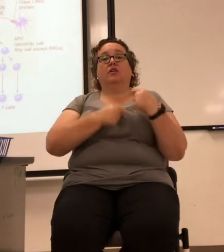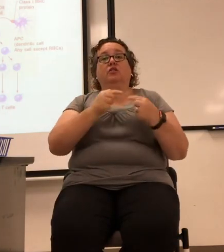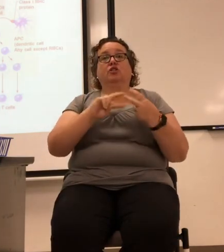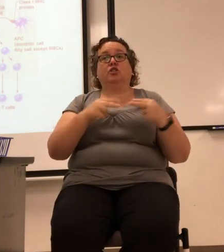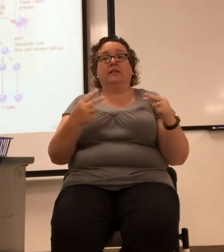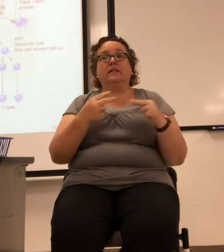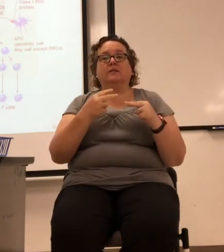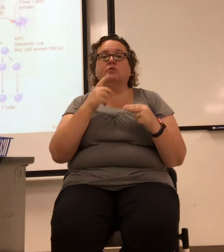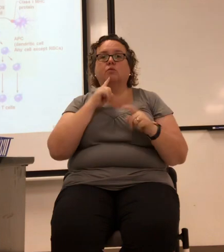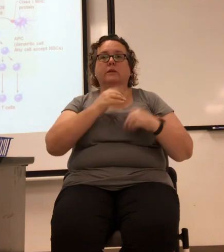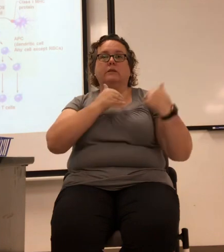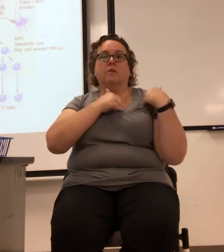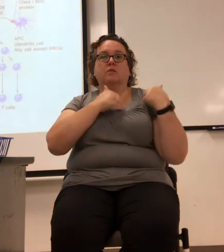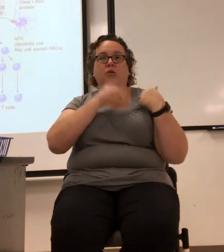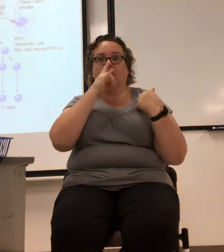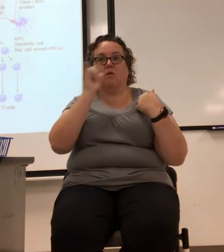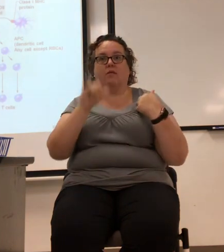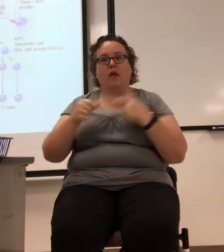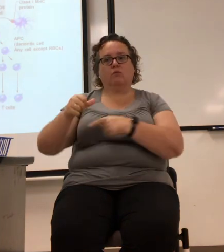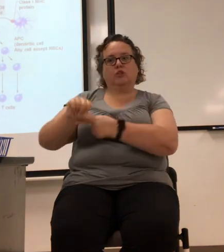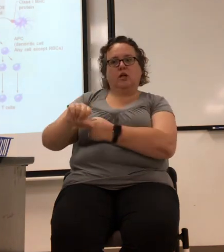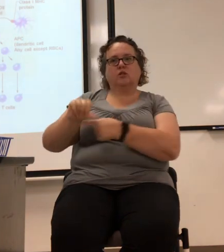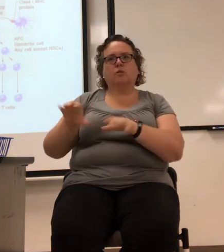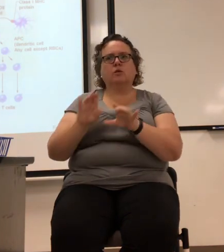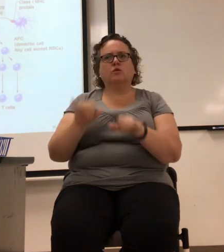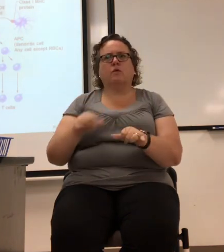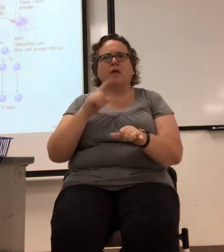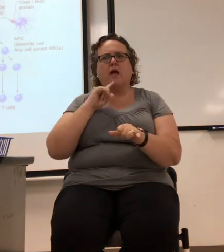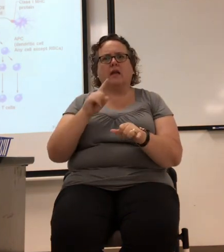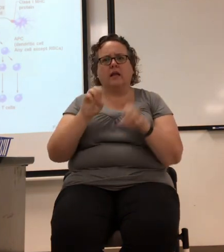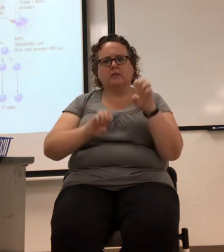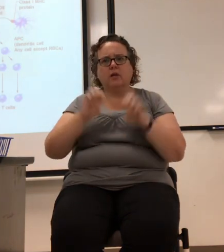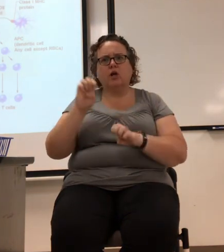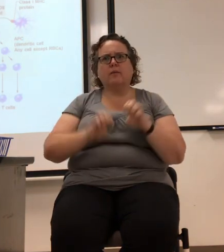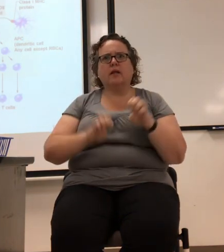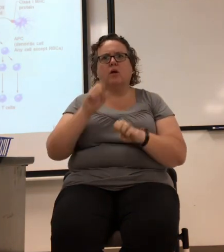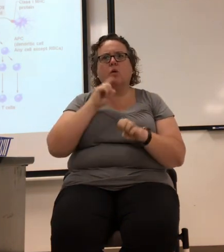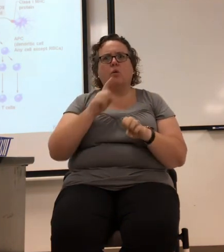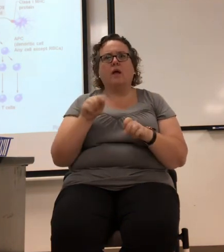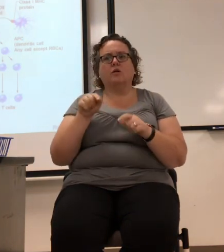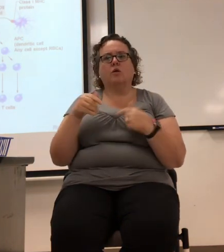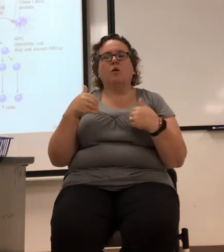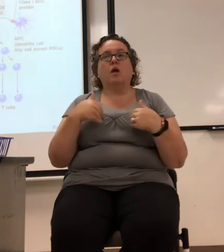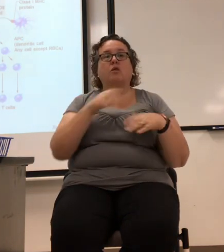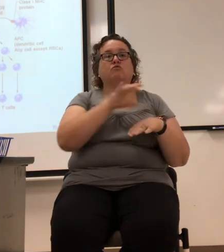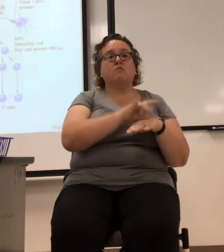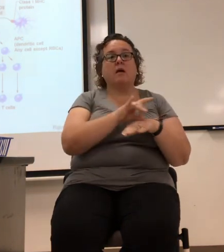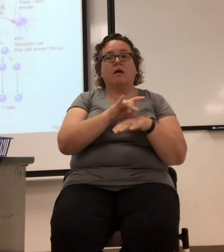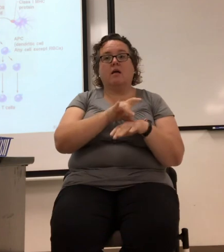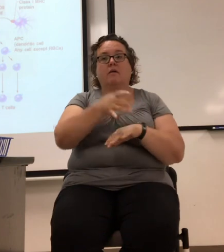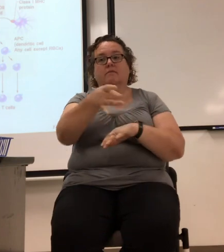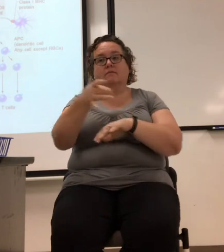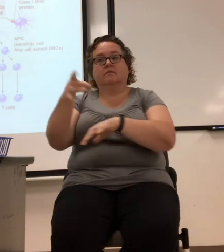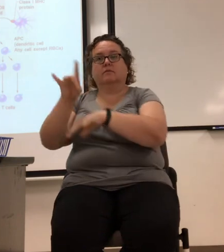tissue graft rejection when you do that experiment, you kind of like graft it to another inbred strain. And they found them.